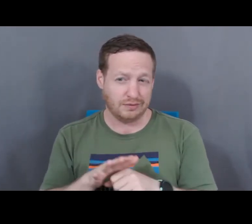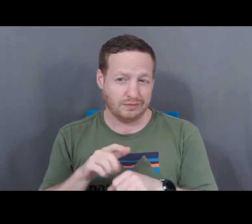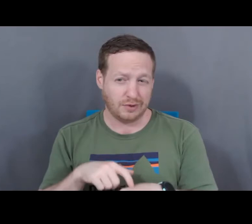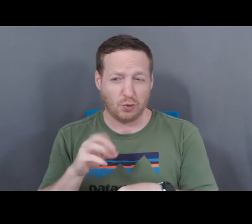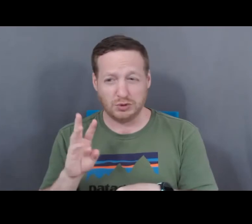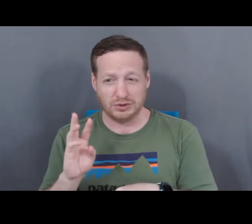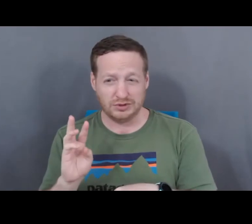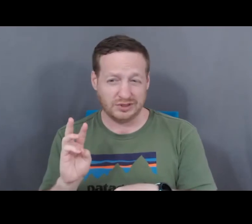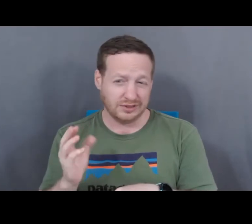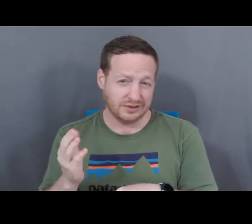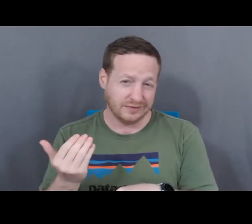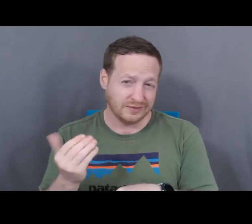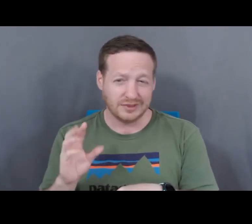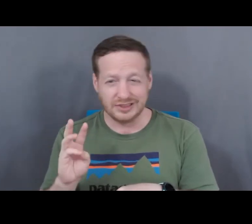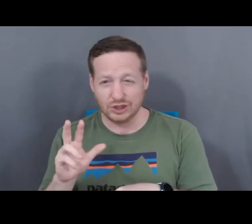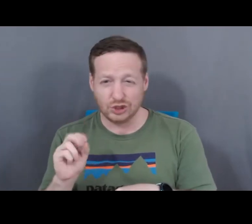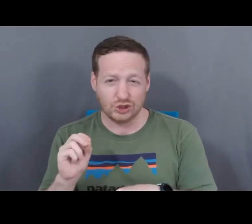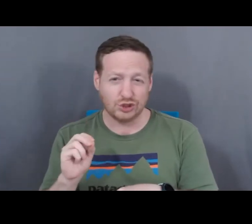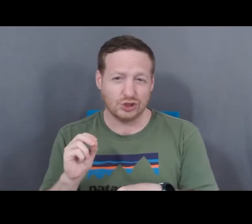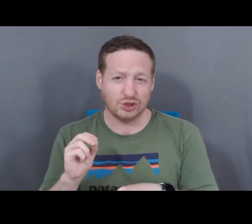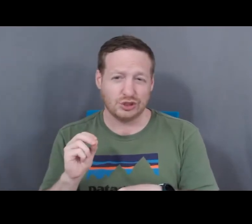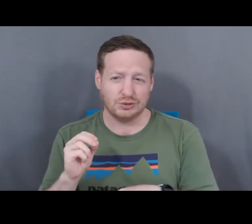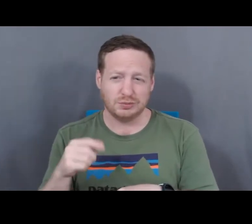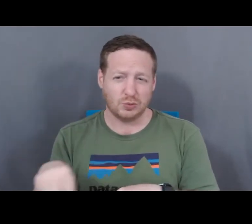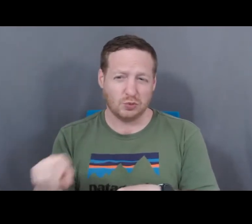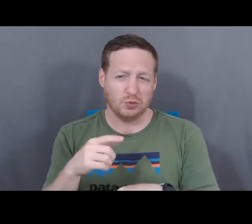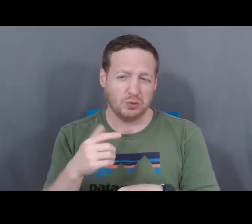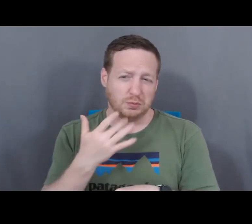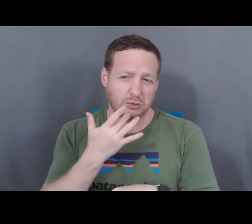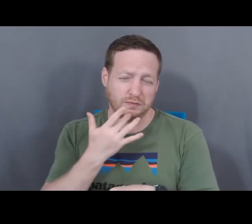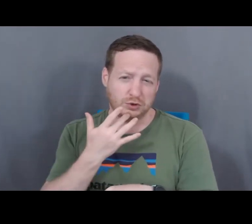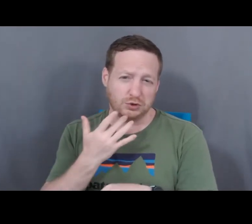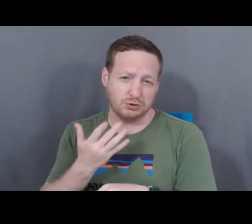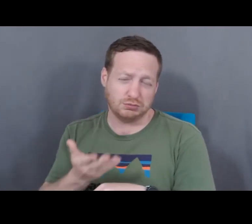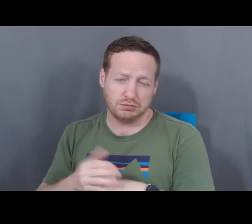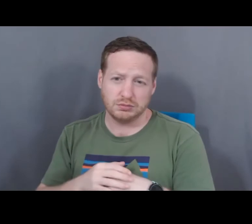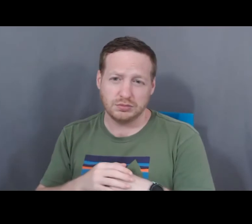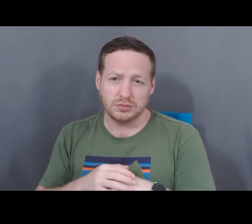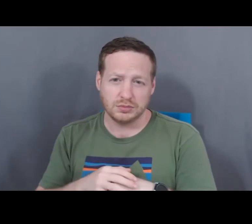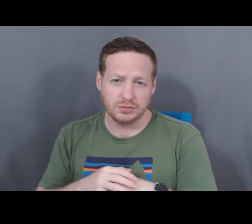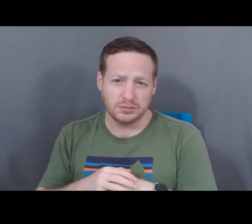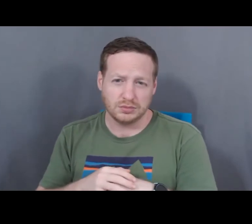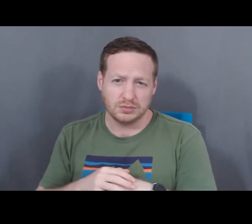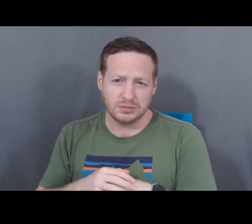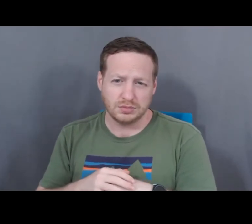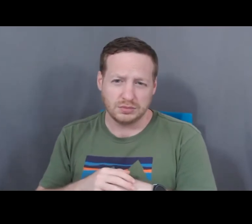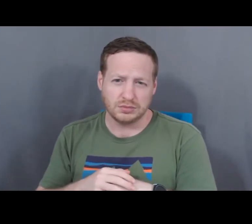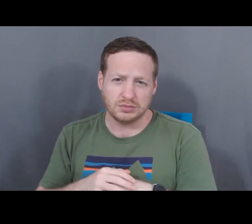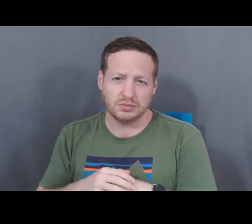I'm wondering if that would give individuals enough time, maybe 6:15 or 6:30. What would you all prefer if we were to start not at 6,